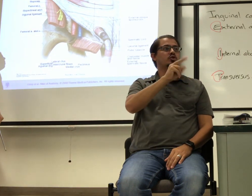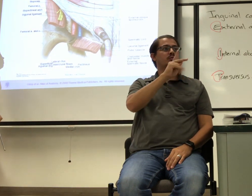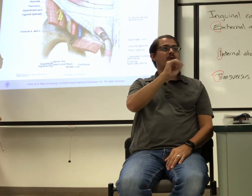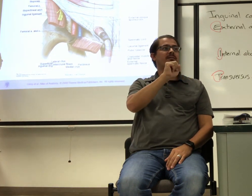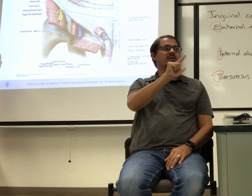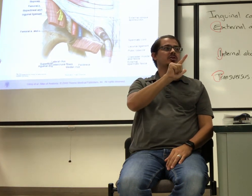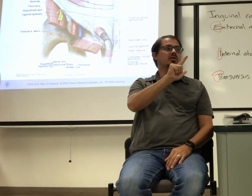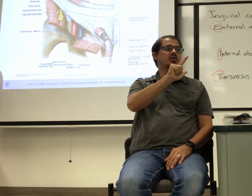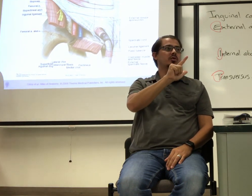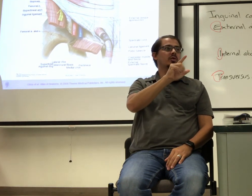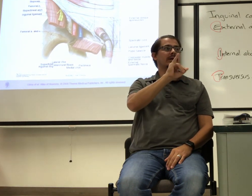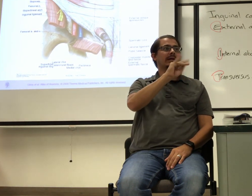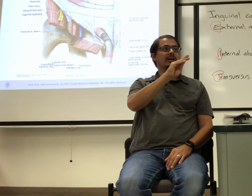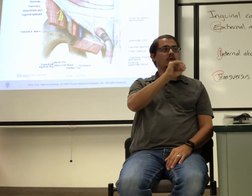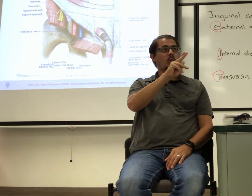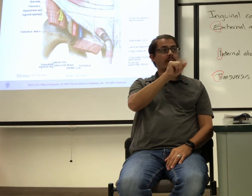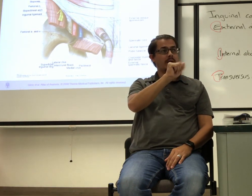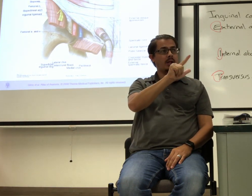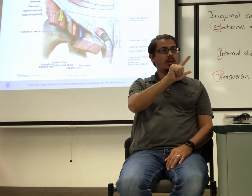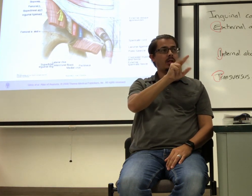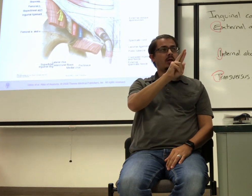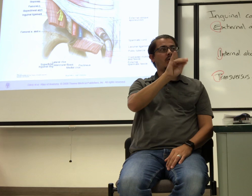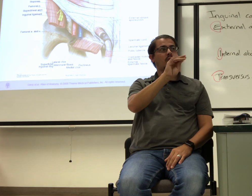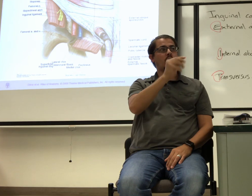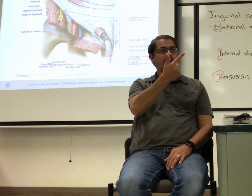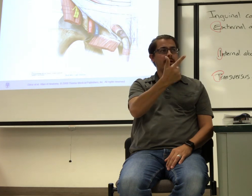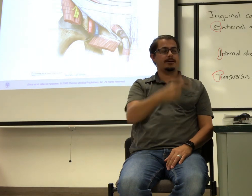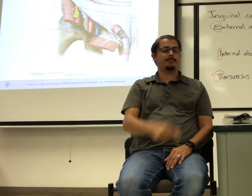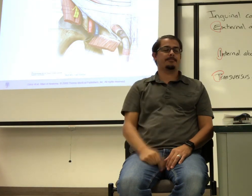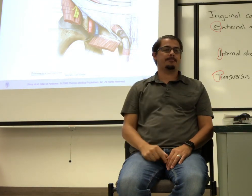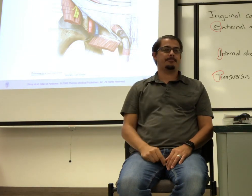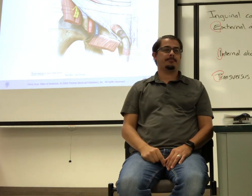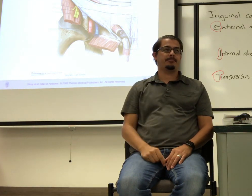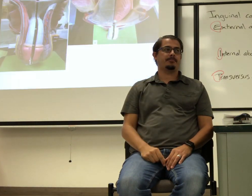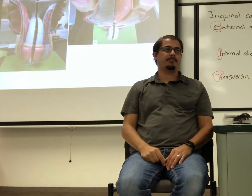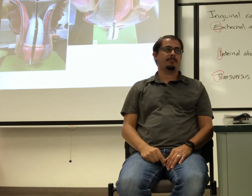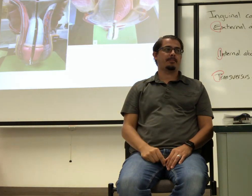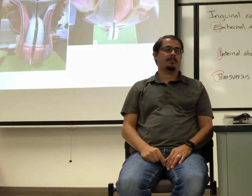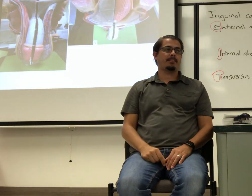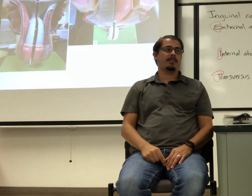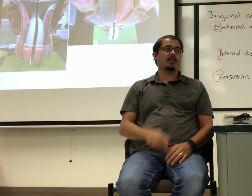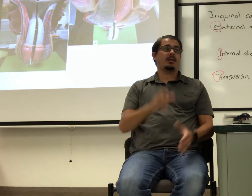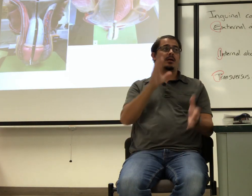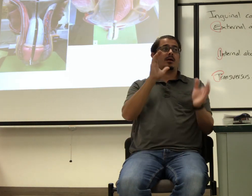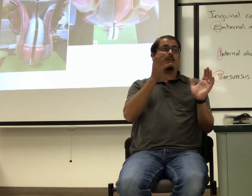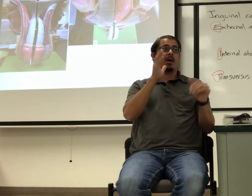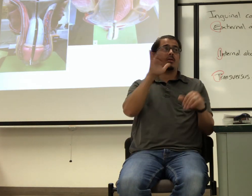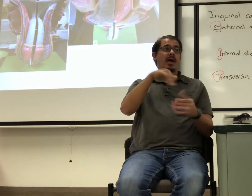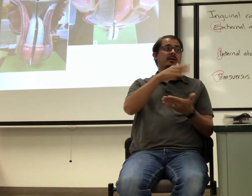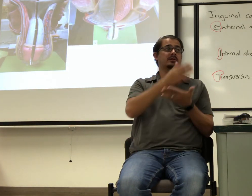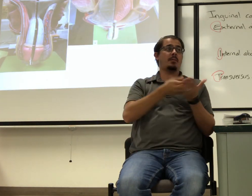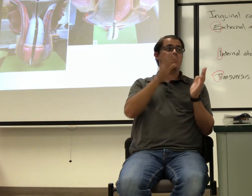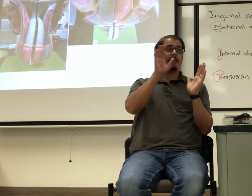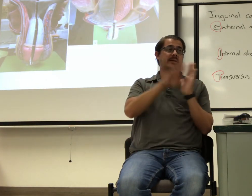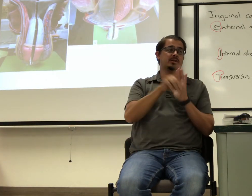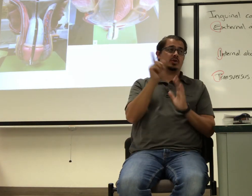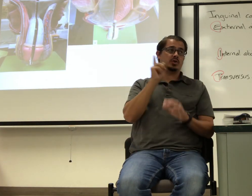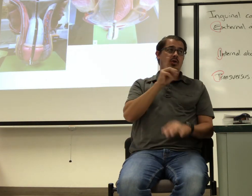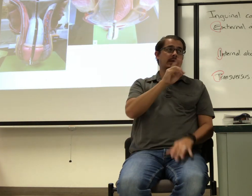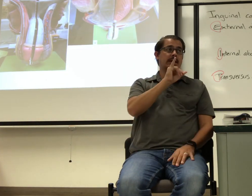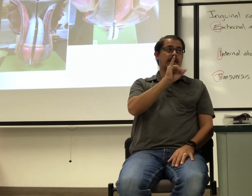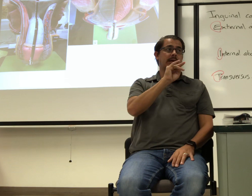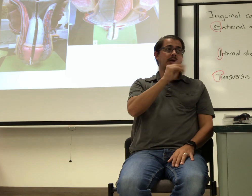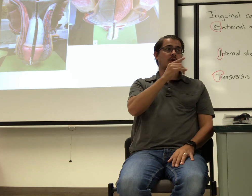superficial inguinal ring. Okay? Now compare that to some of our pictures there. The